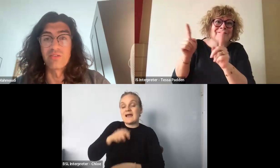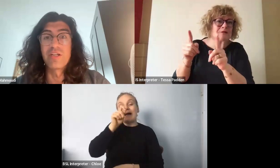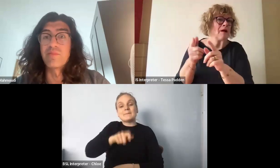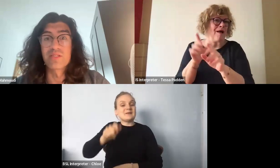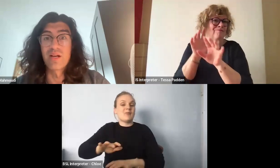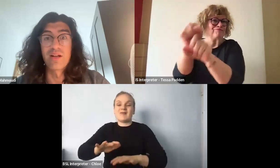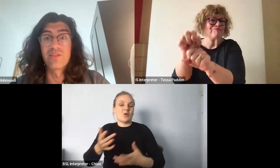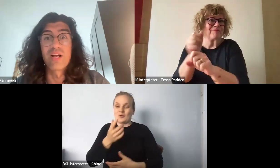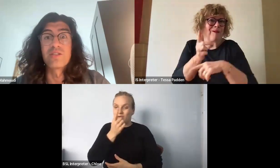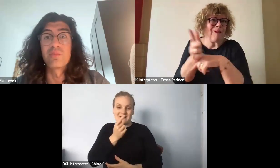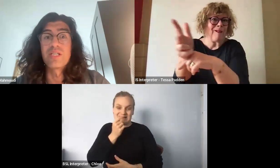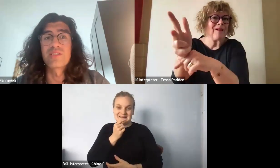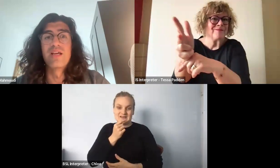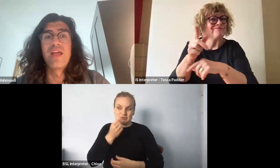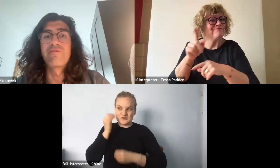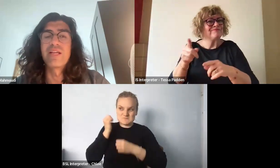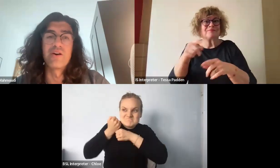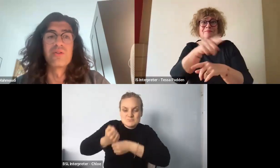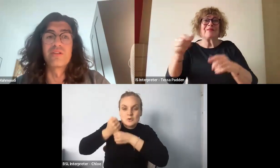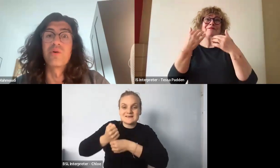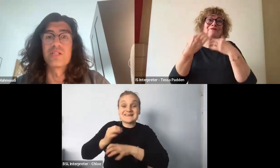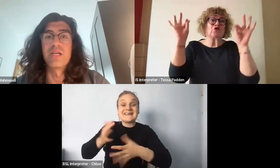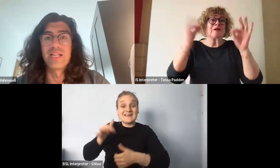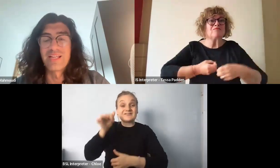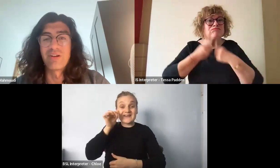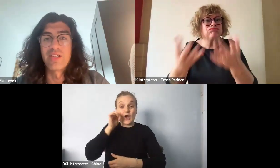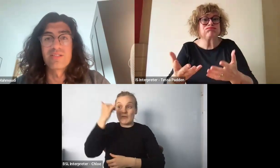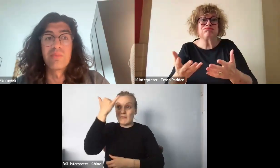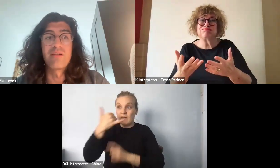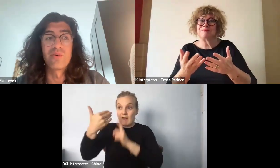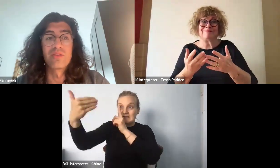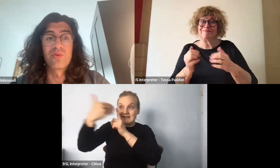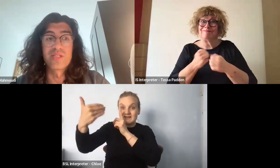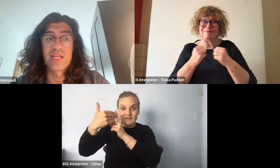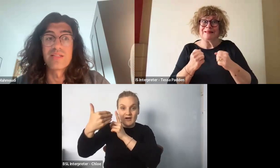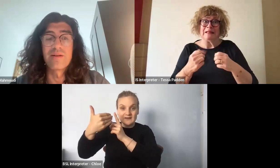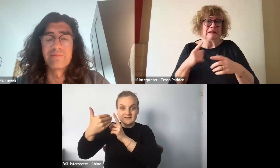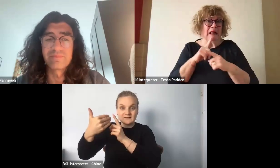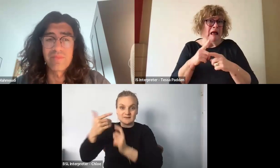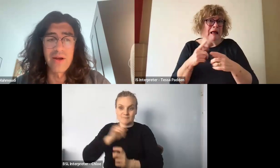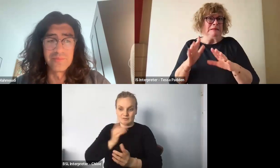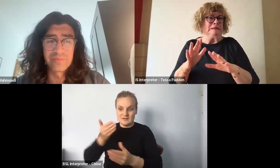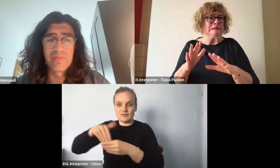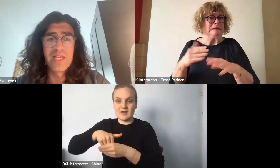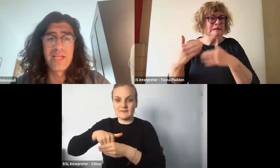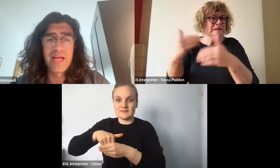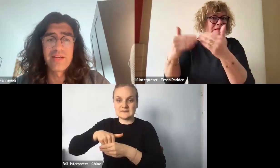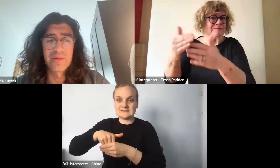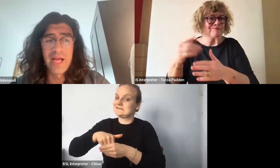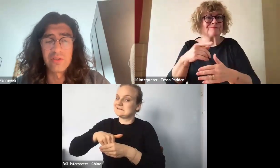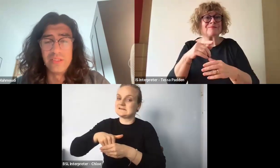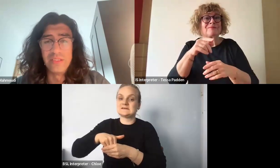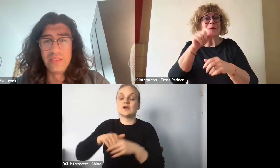in their freedoms, their right to protest, if they know that they're going to be identified simply for dissenting. Now, taking